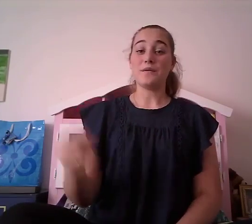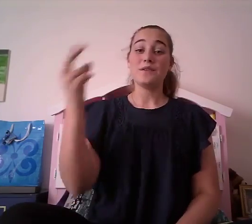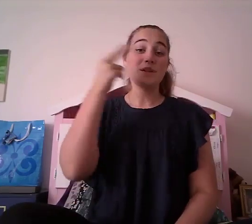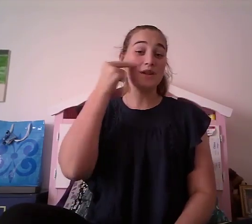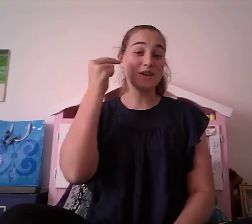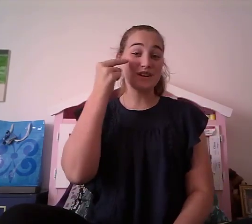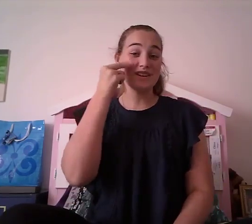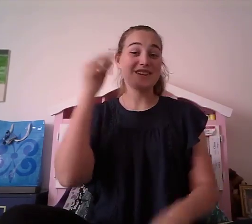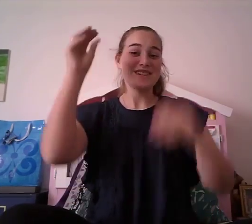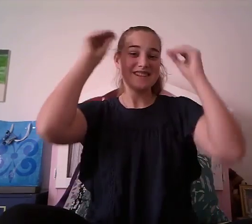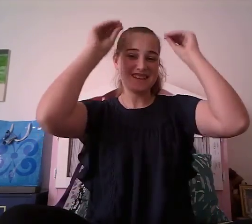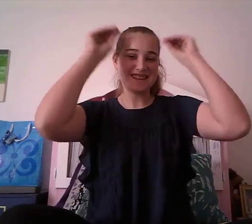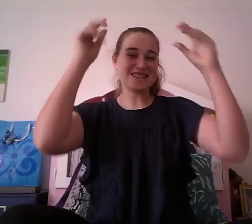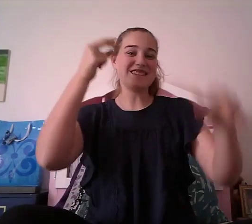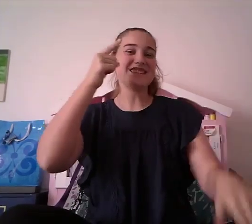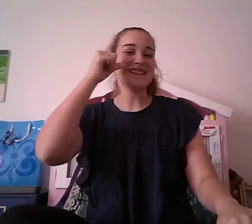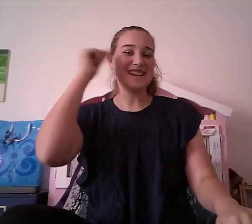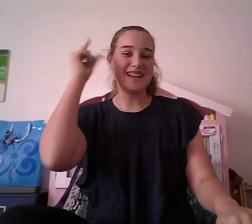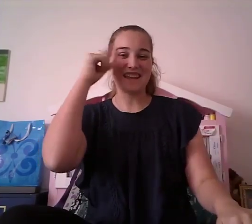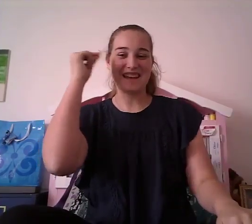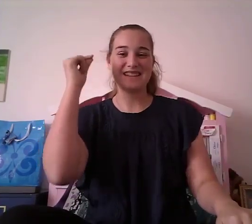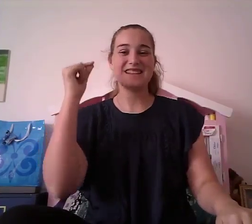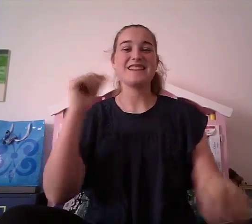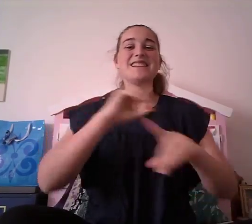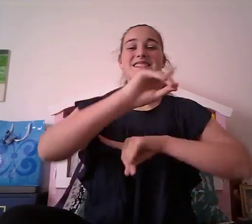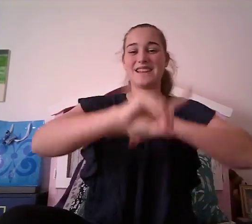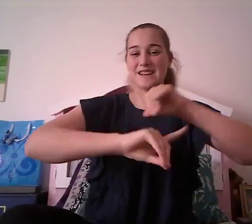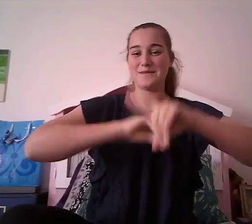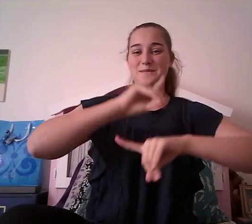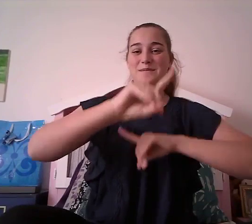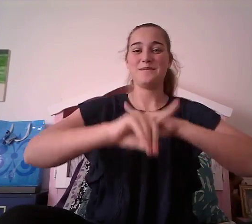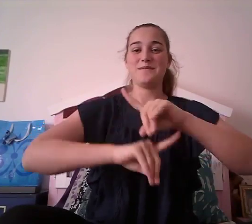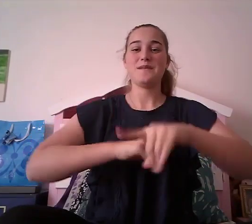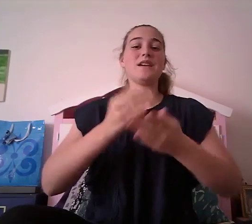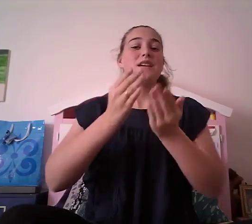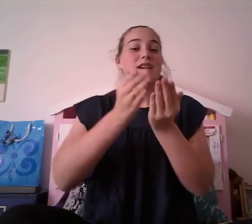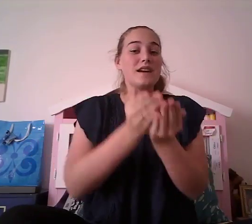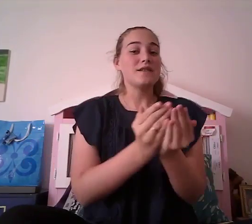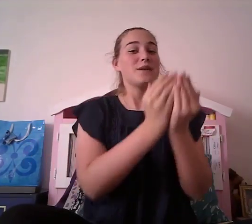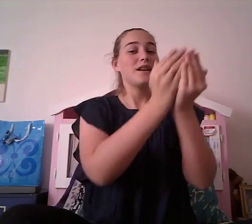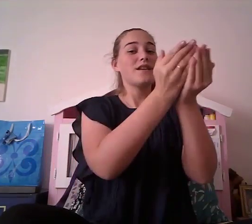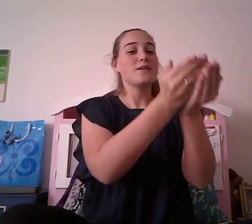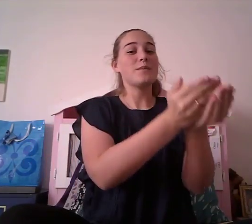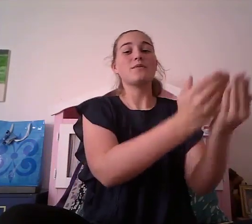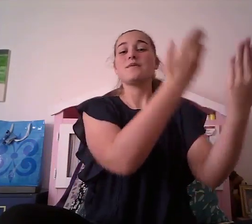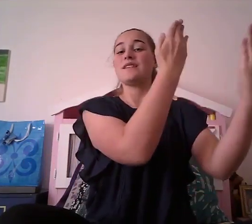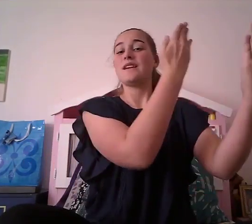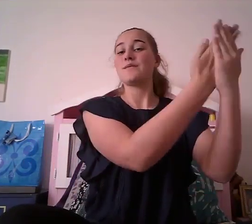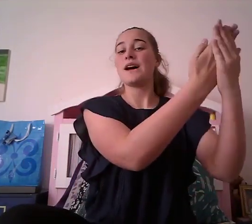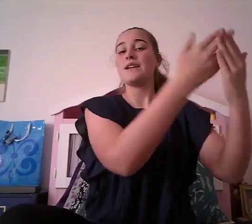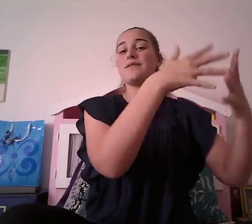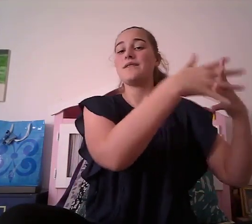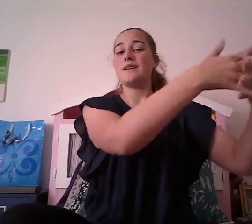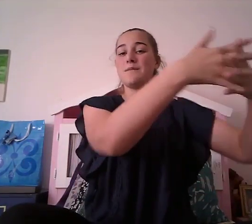Clark teaches Gallaudet sign. And they're riding on the boat and they arrive in